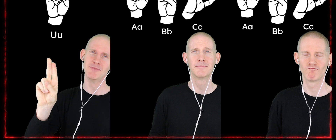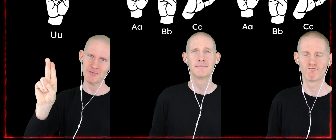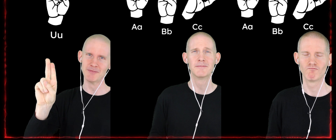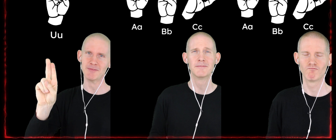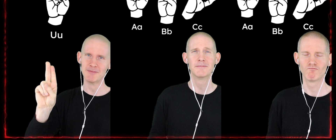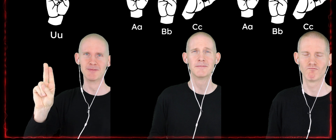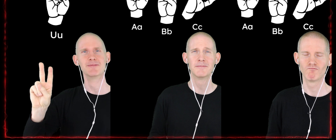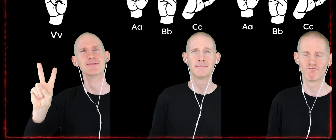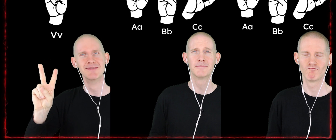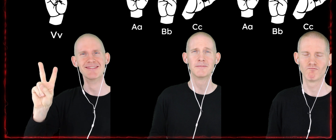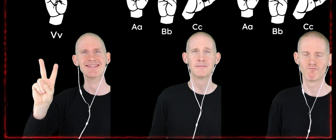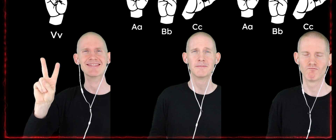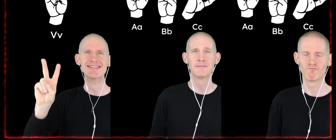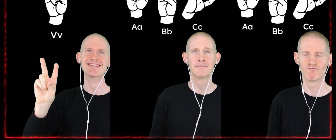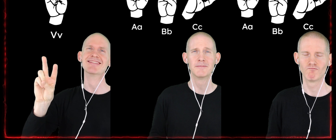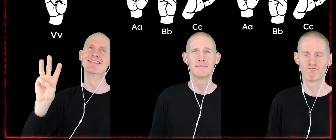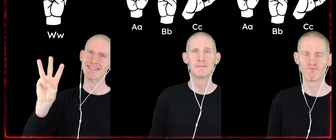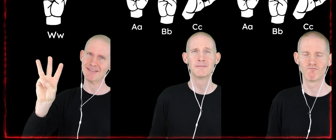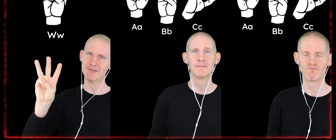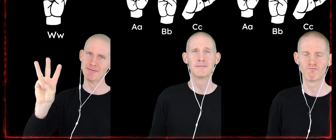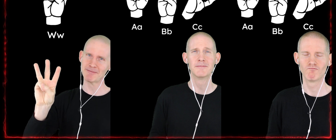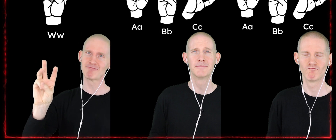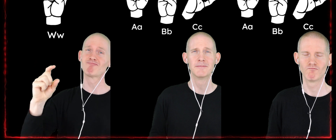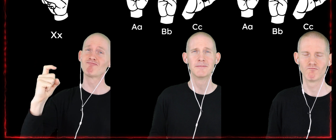do you like it? How do you like your love?